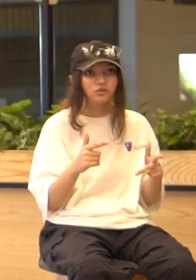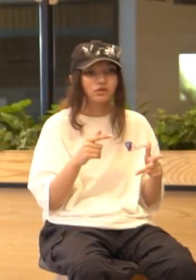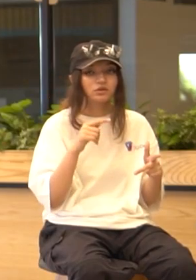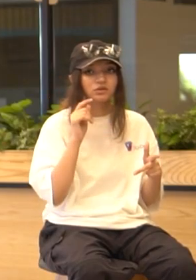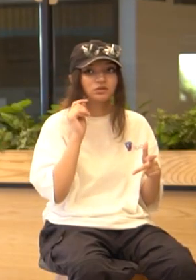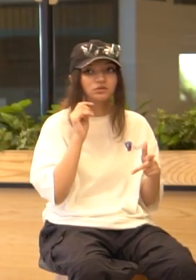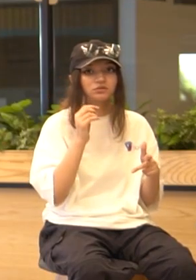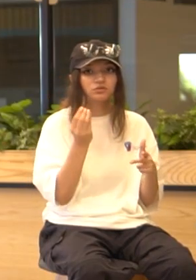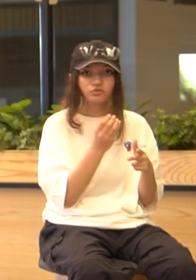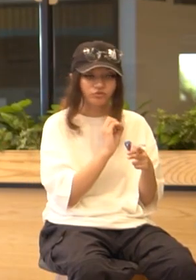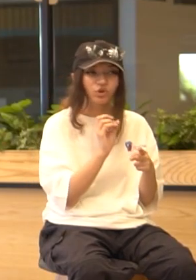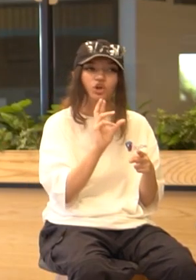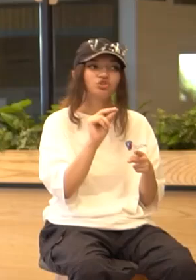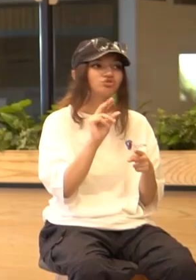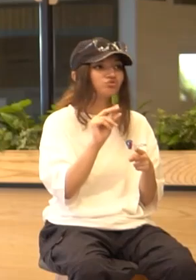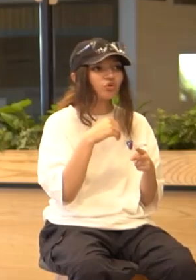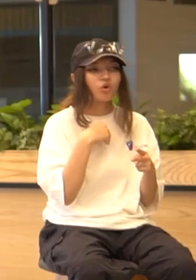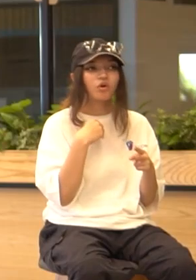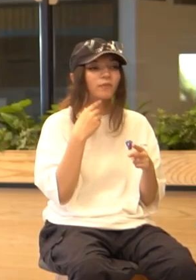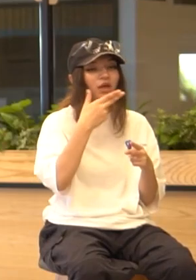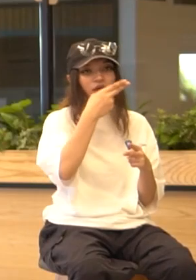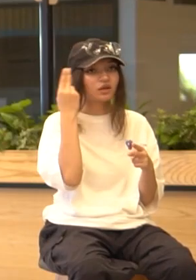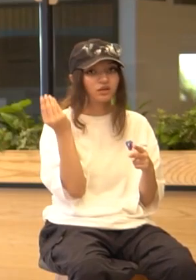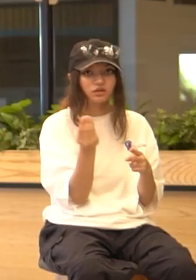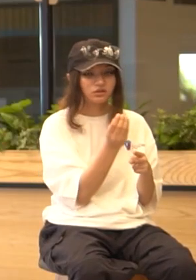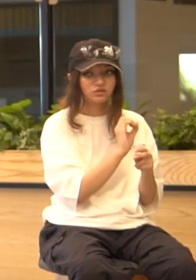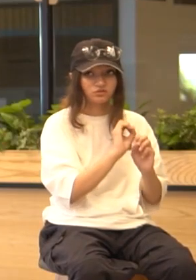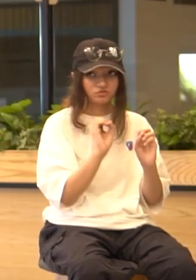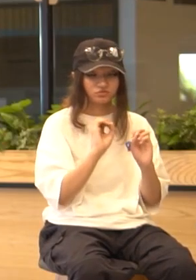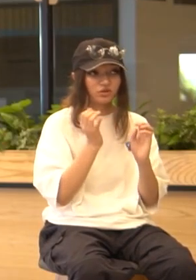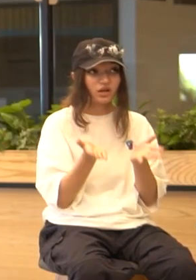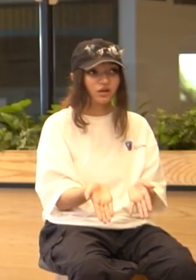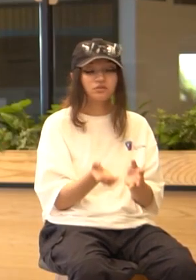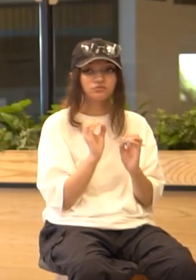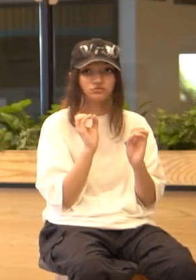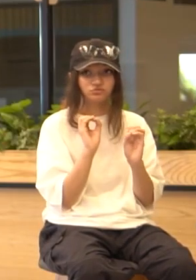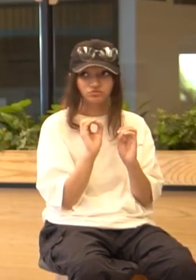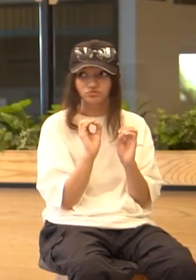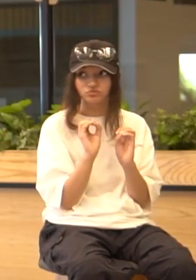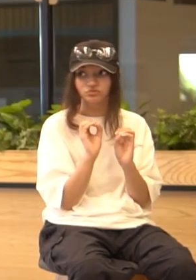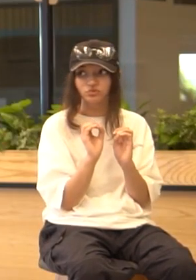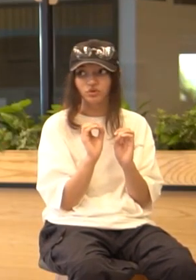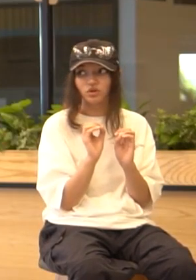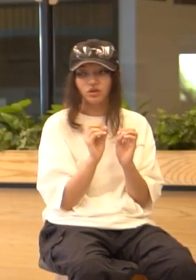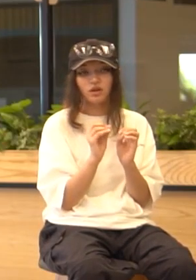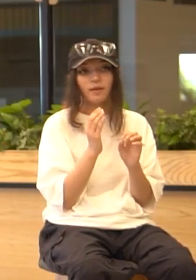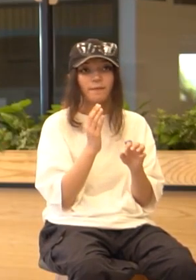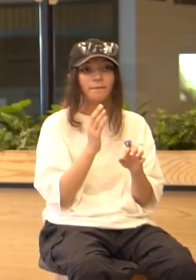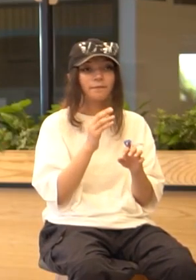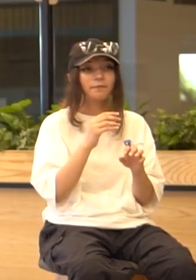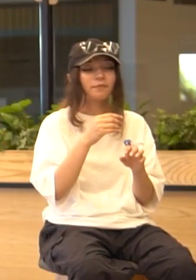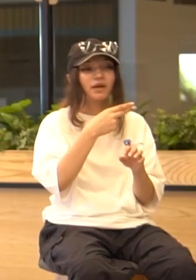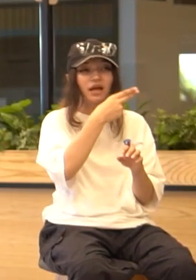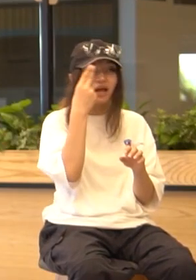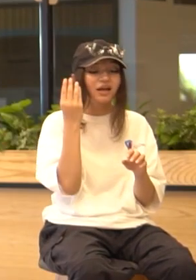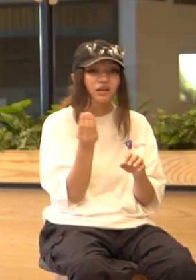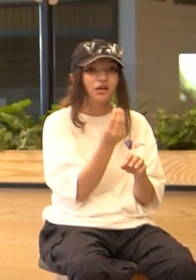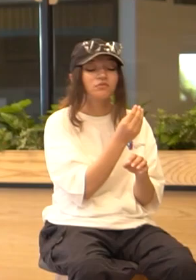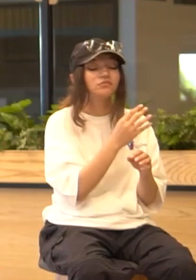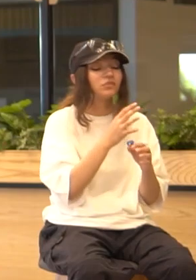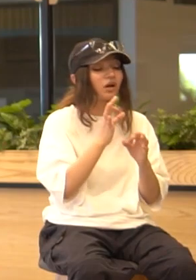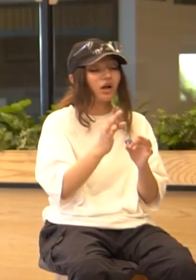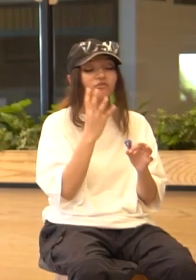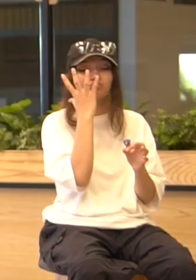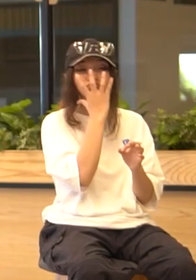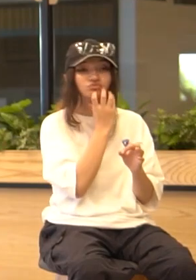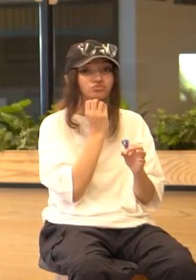still feel like there's so much to do in the Urdu space. And Arabic key, like I said, there's already like very good resources available. There's like a lot of